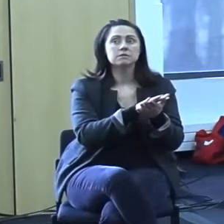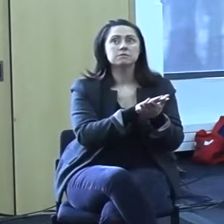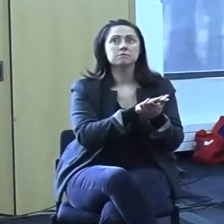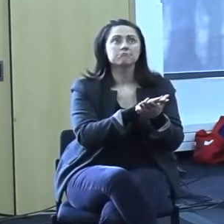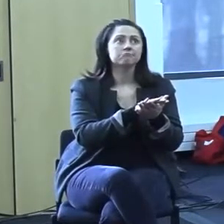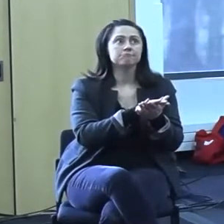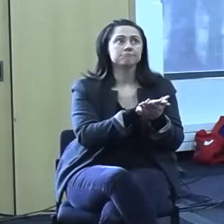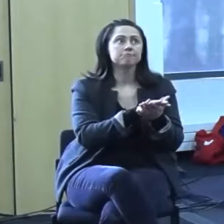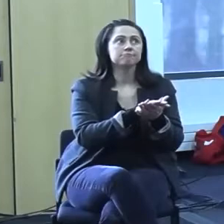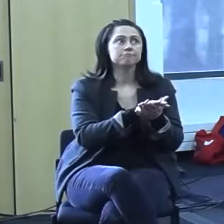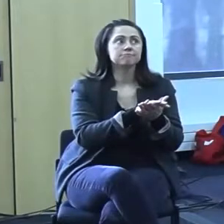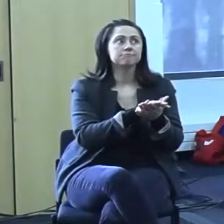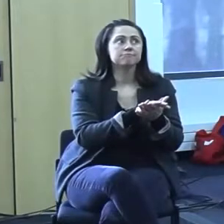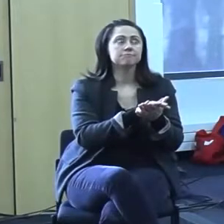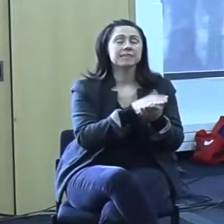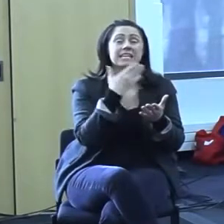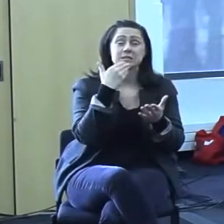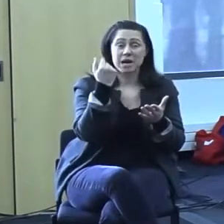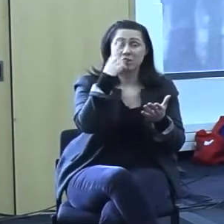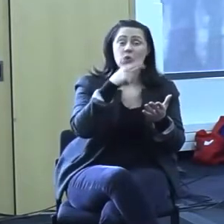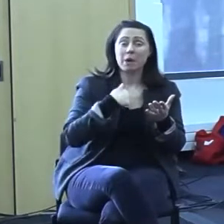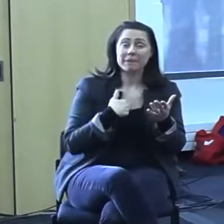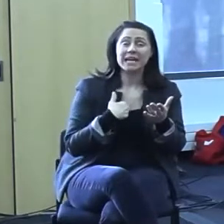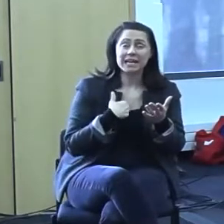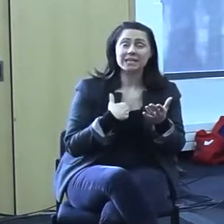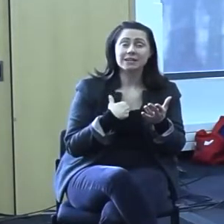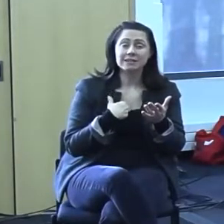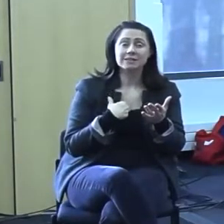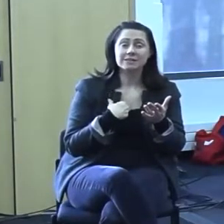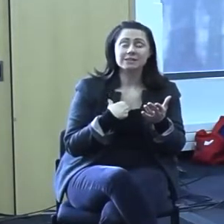it's better for me.